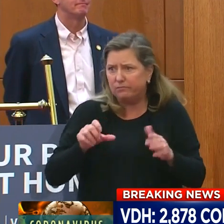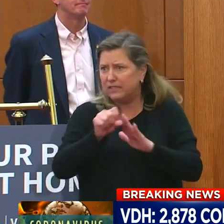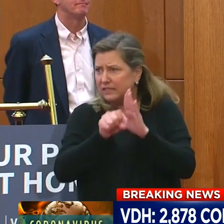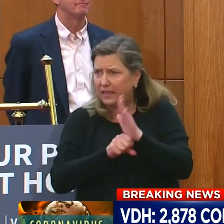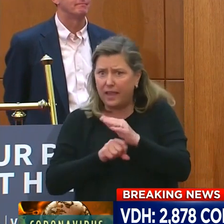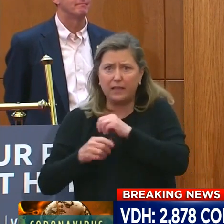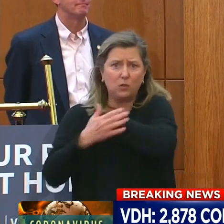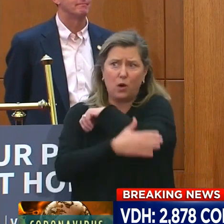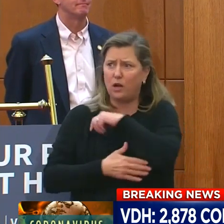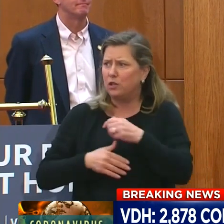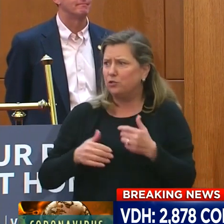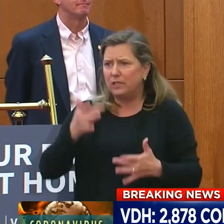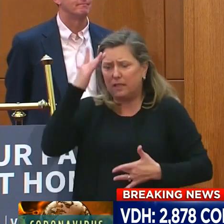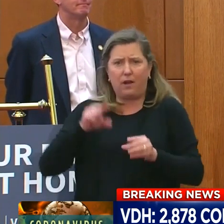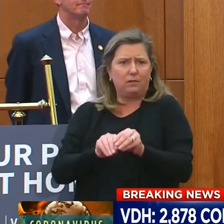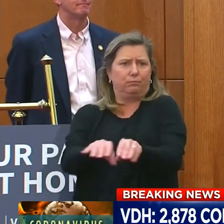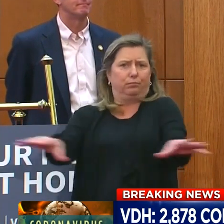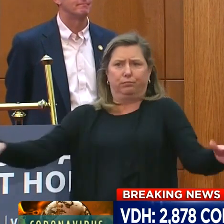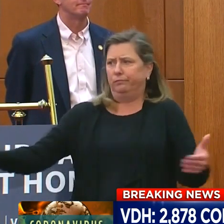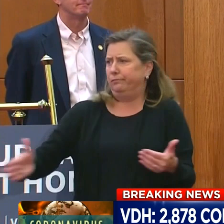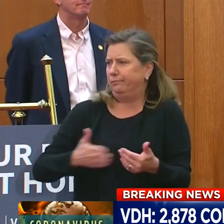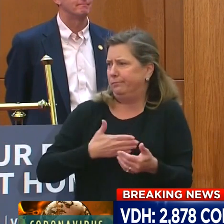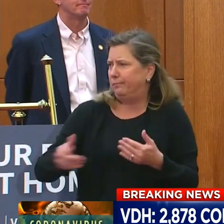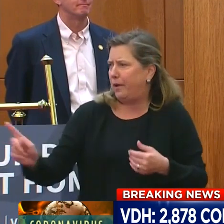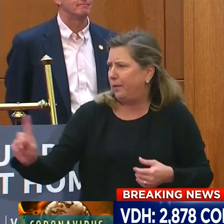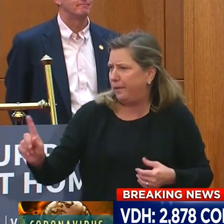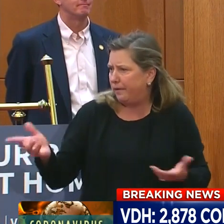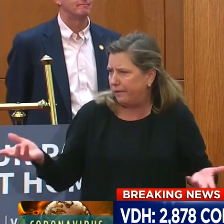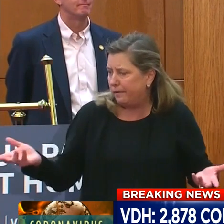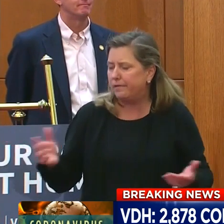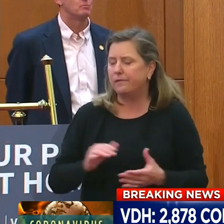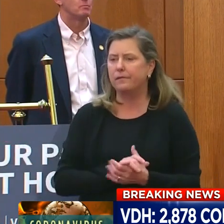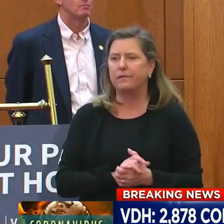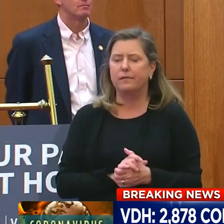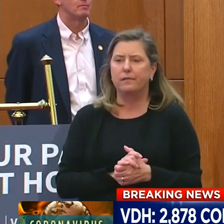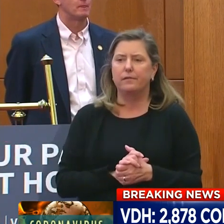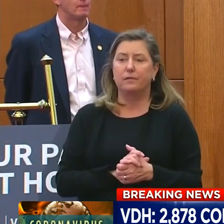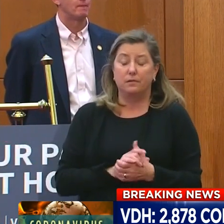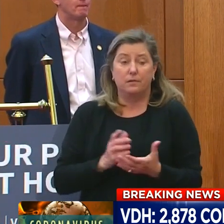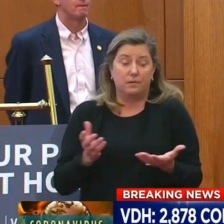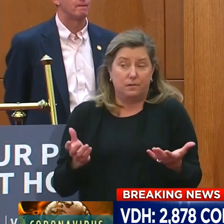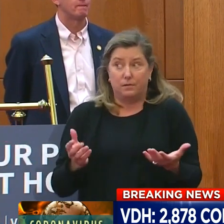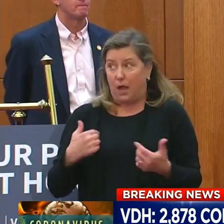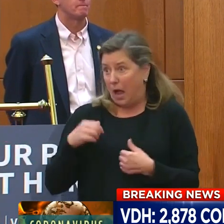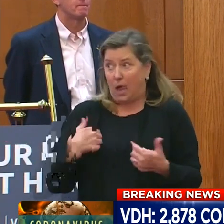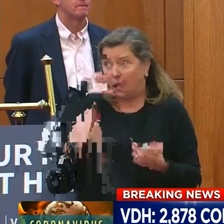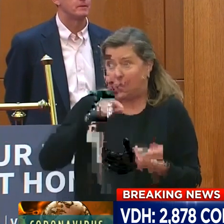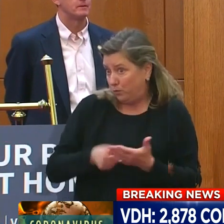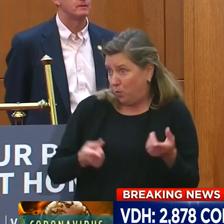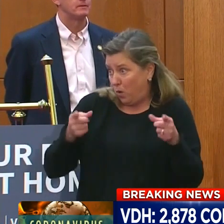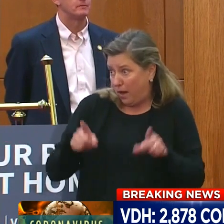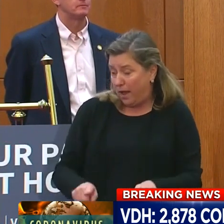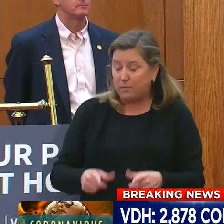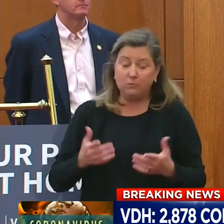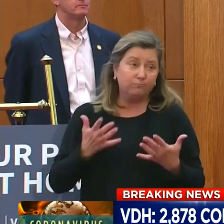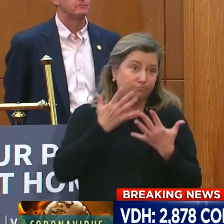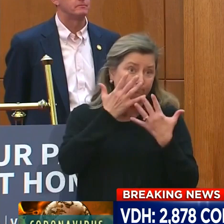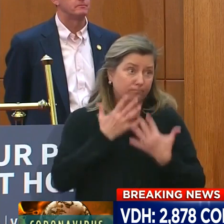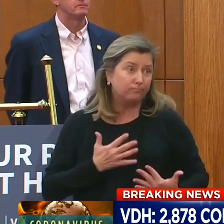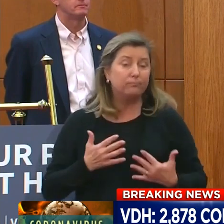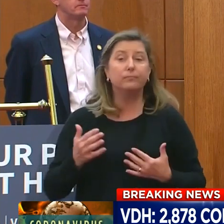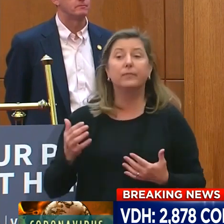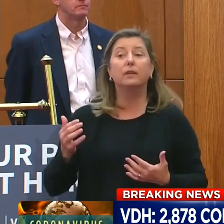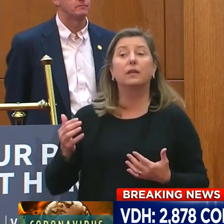even countries, as you all have seen. And so, I assume what happened, which is unfortunate, people